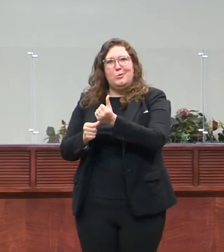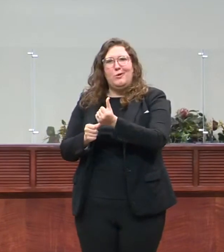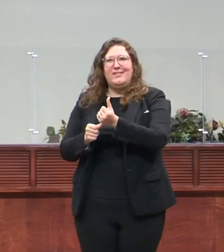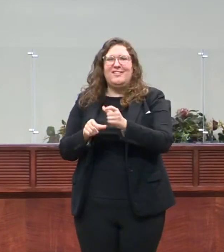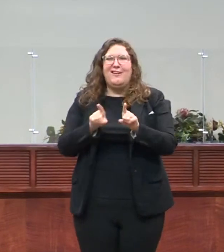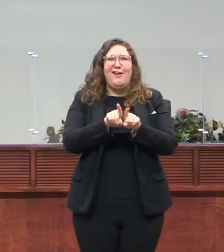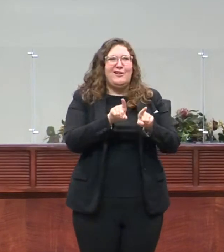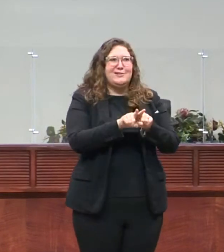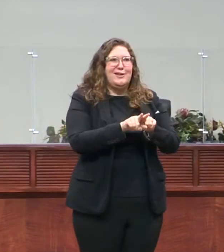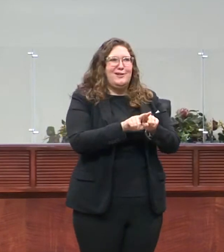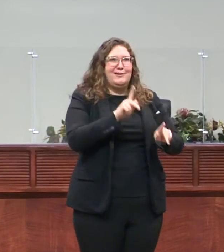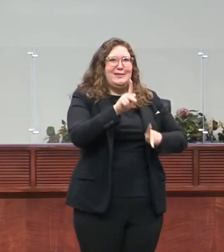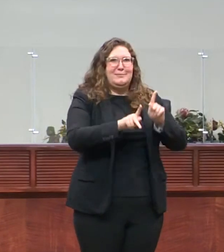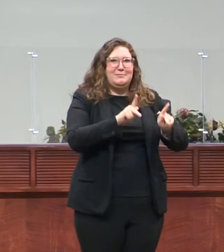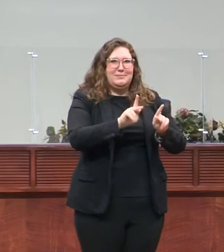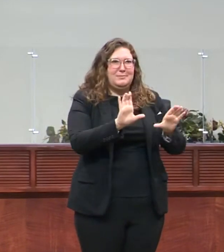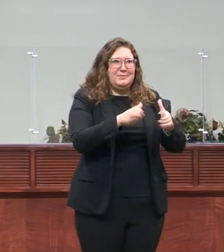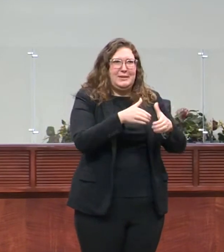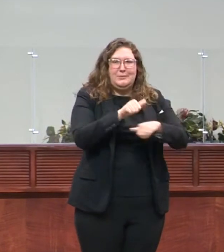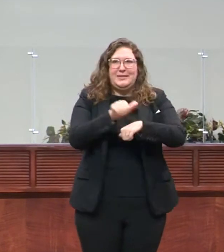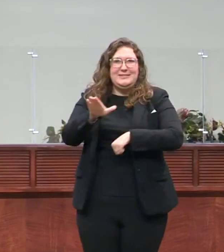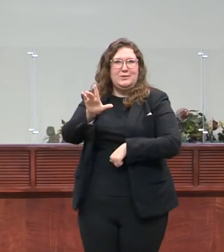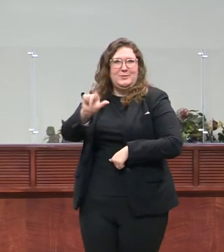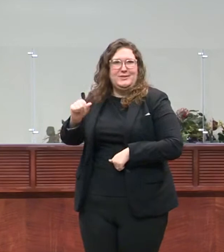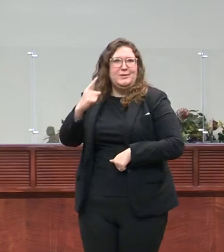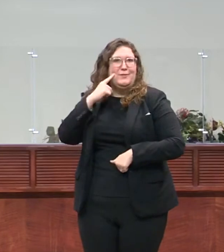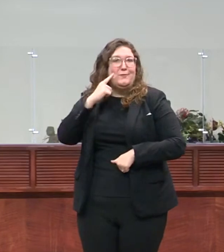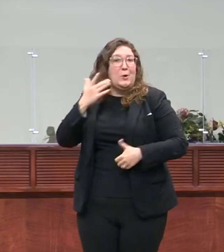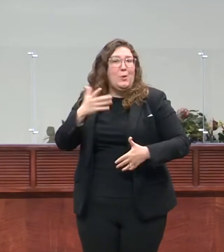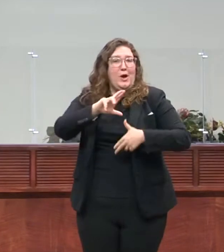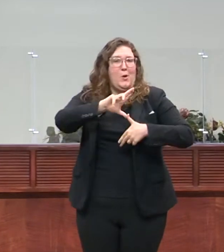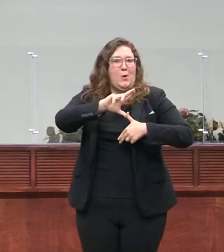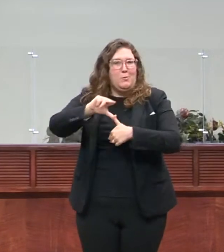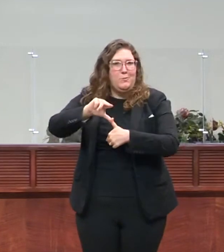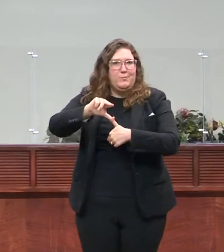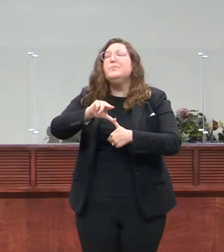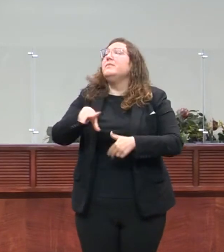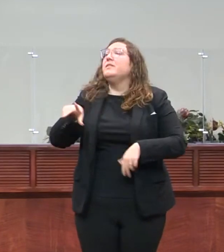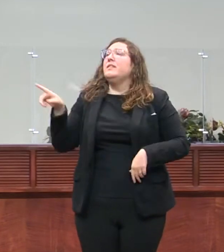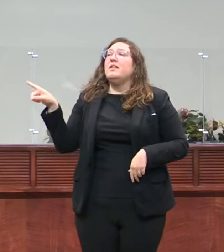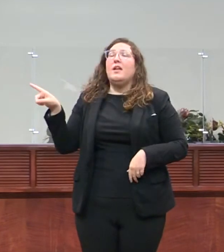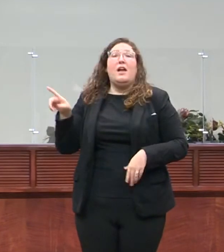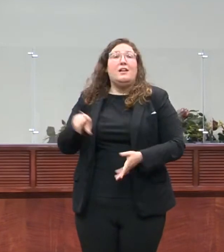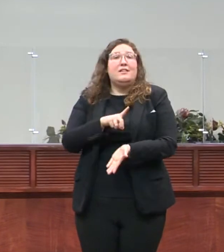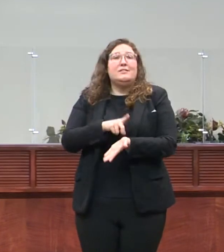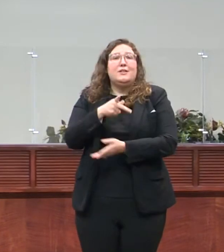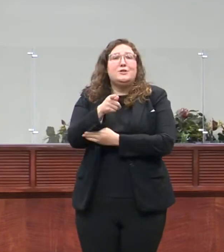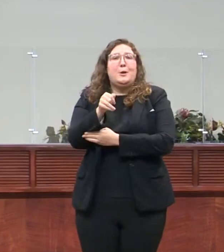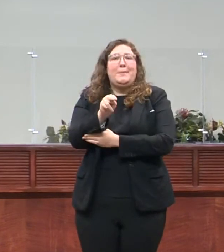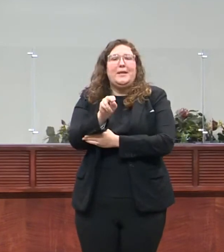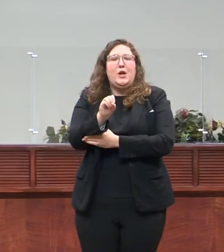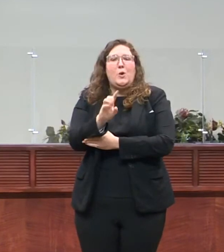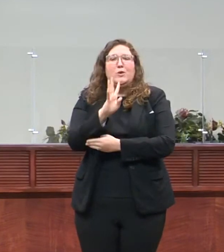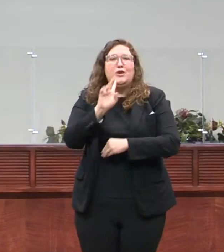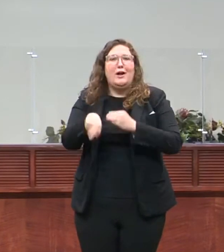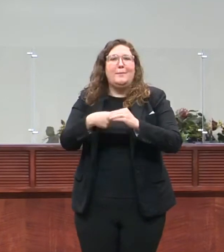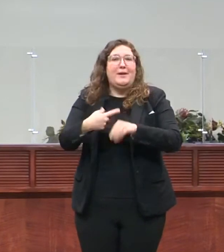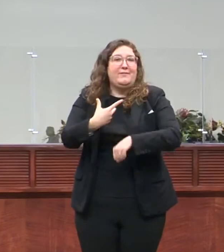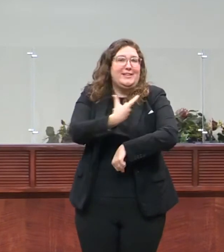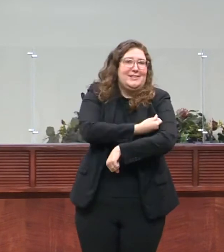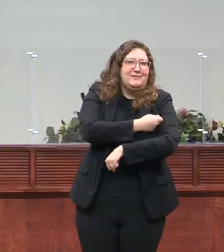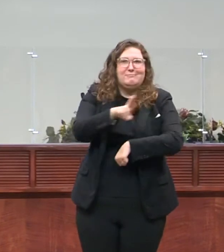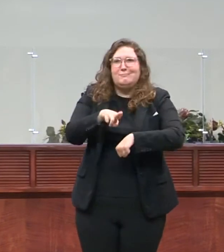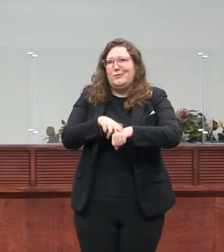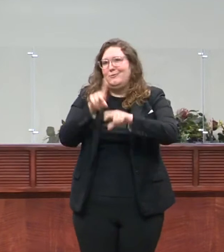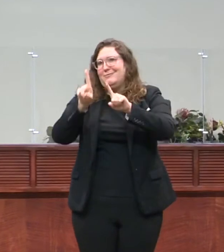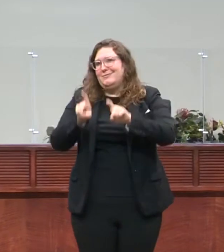Mayor Demings will give a COVID-19 update where we stand as it relates to vaccinations and the always important testing.